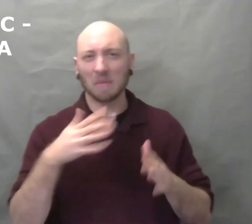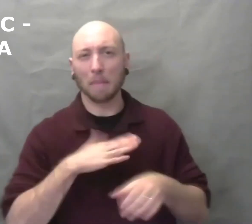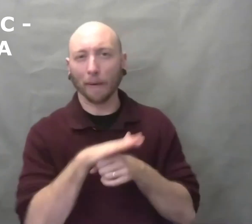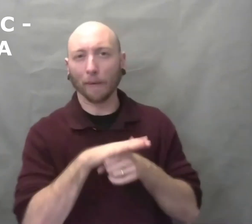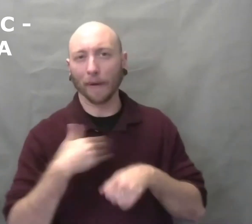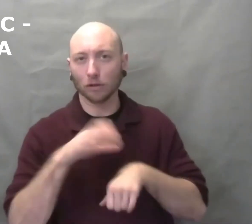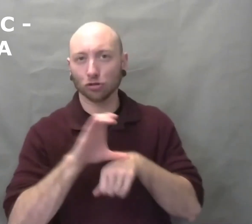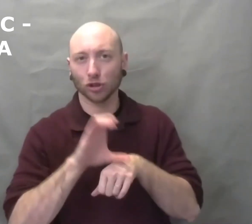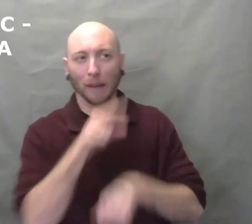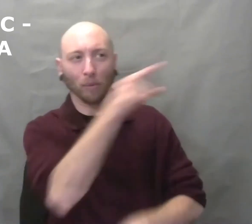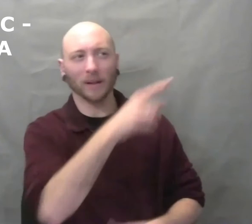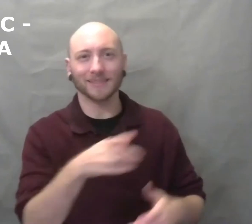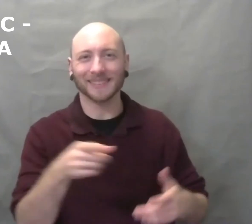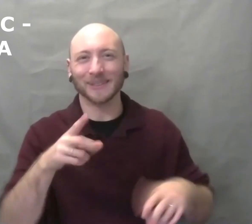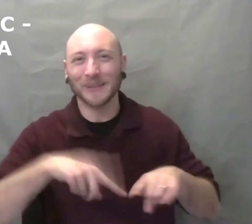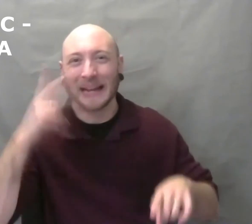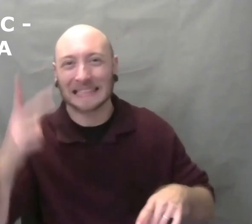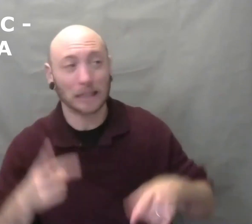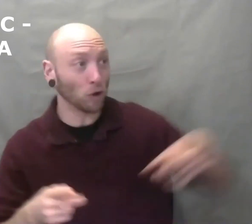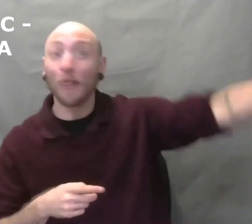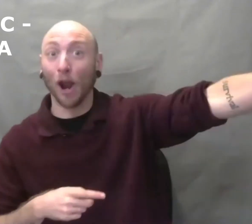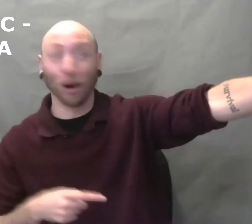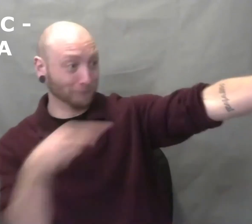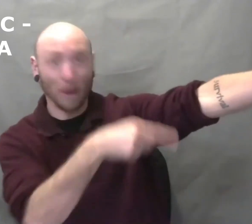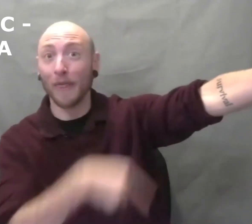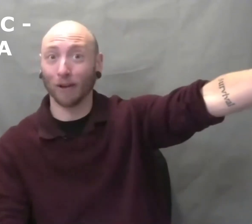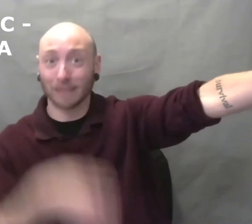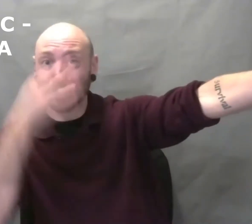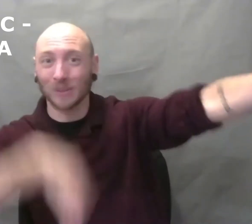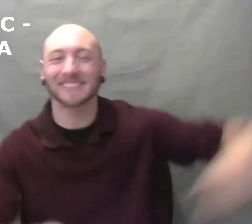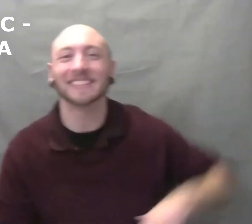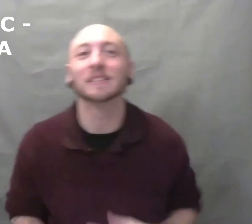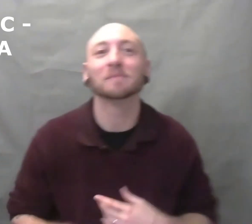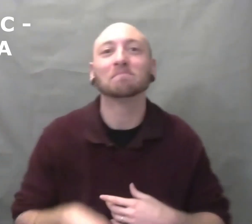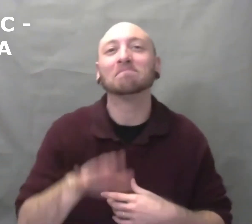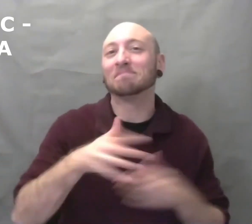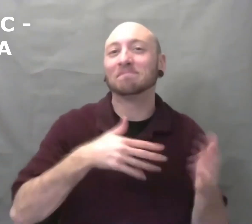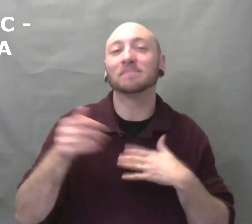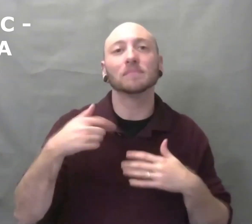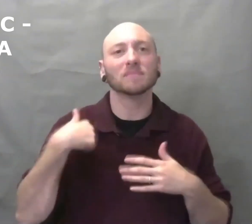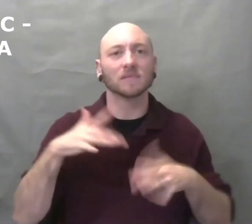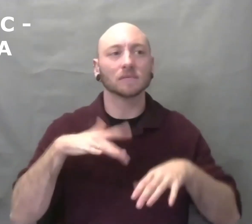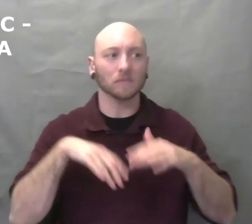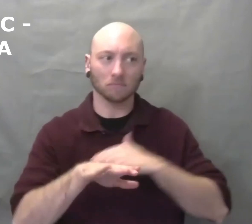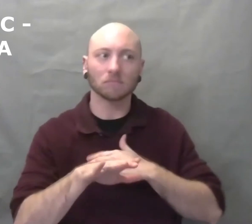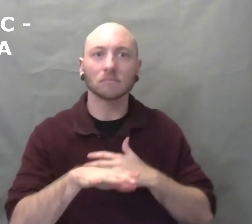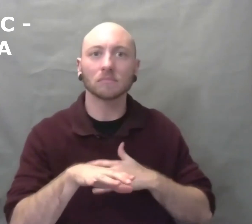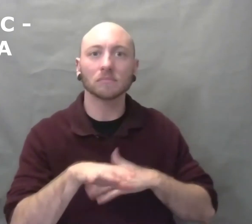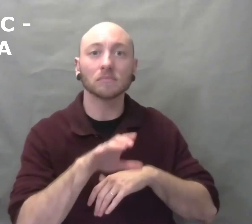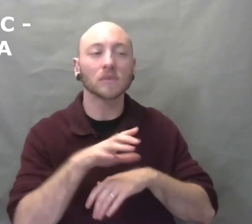You guys don't know where I'm at, but I pointed. It's right down the street. But I've been there inside the church. I've been outside the church. We played